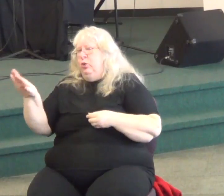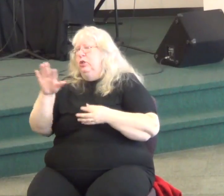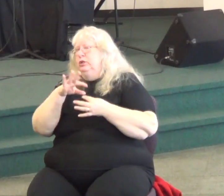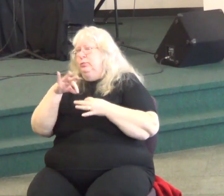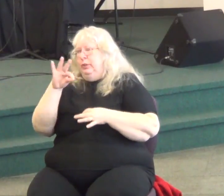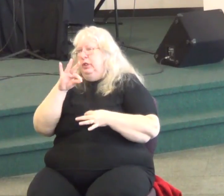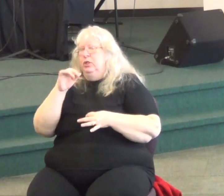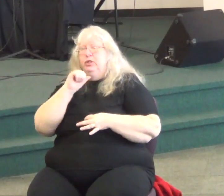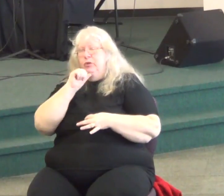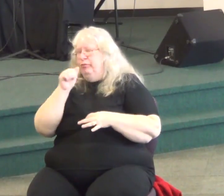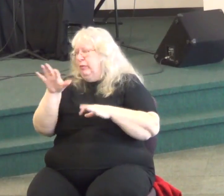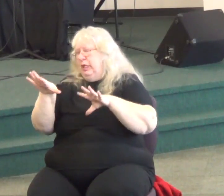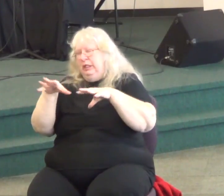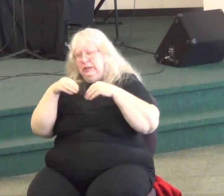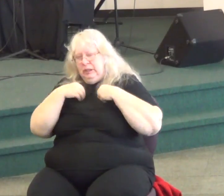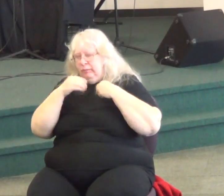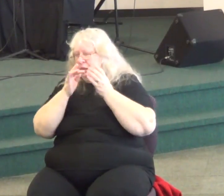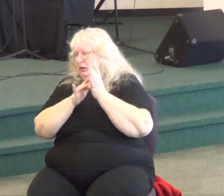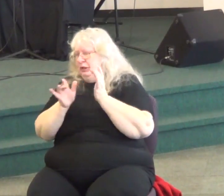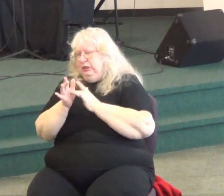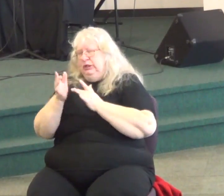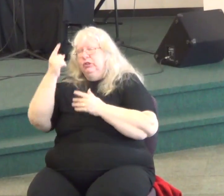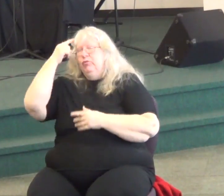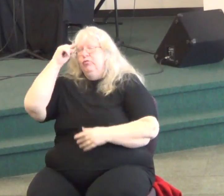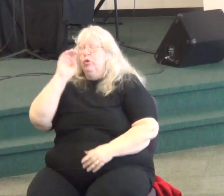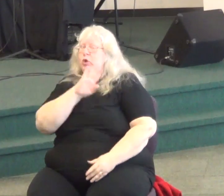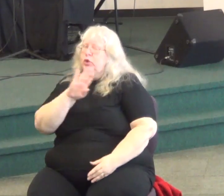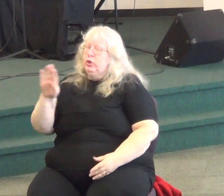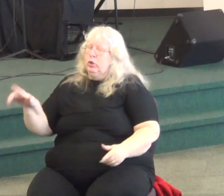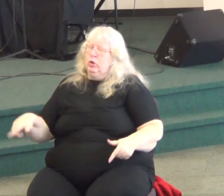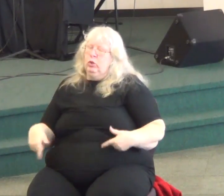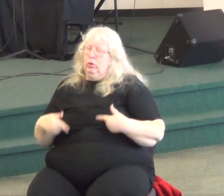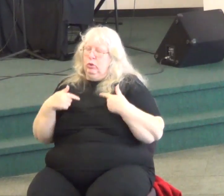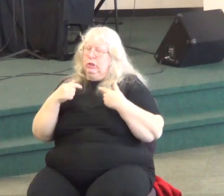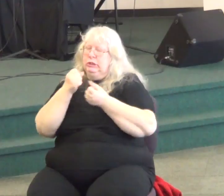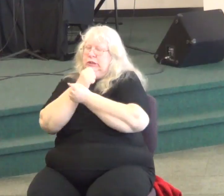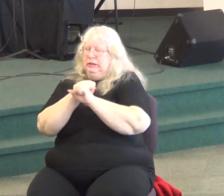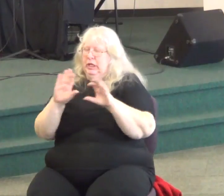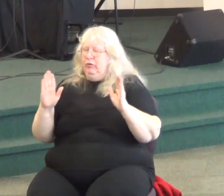accepted Jesus as Lord and Savior, I want you to slip your hand up right now.